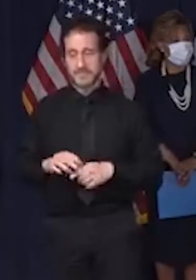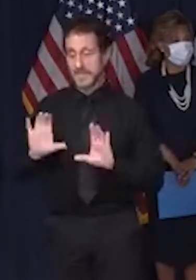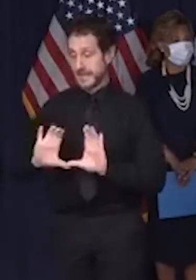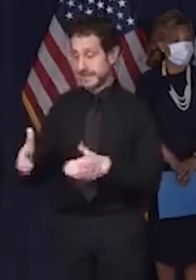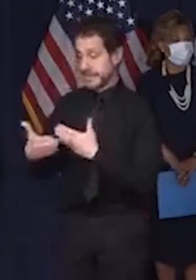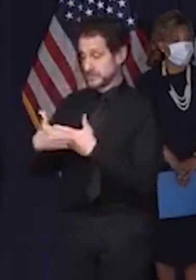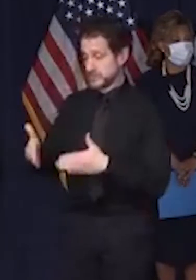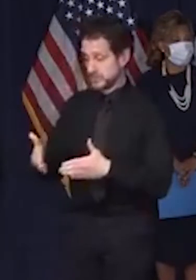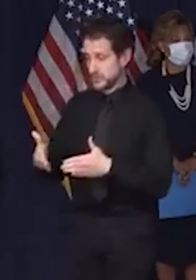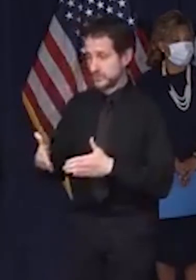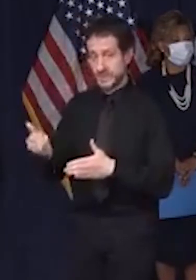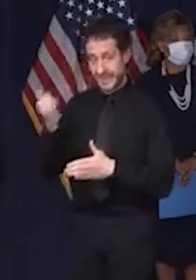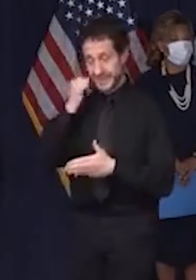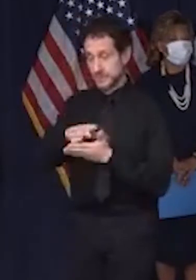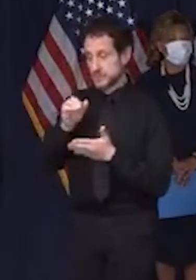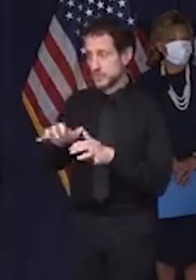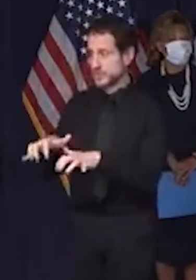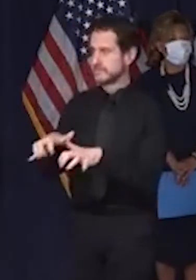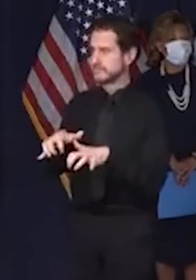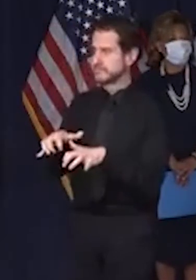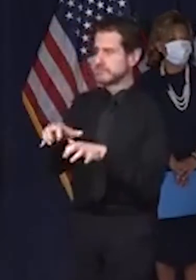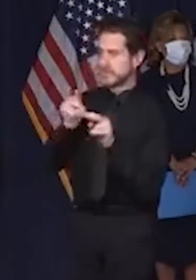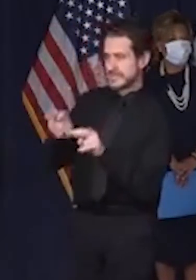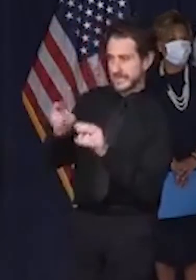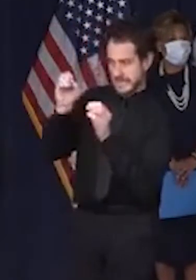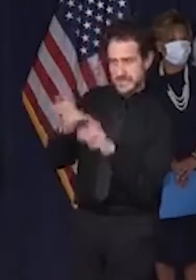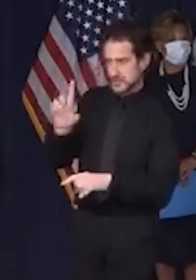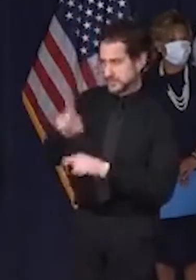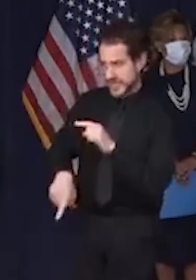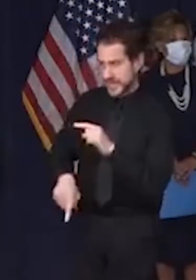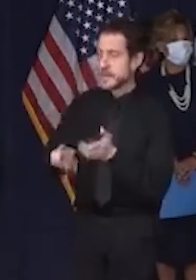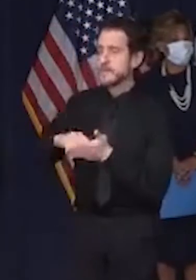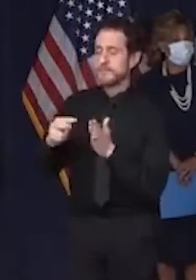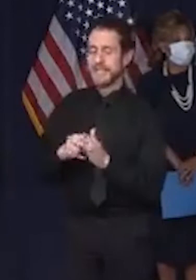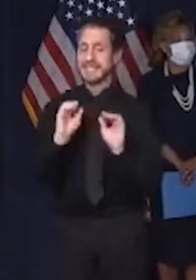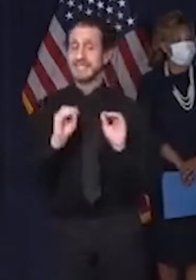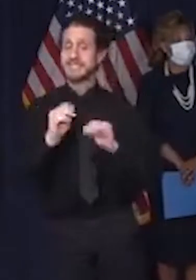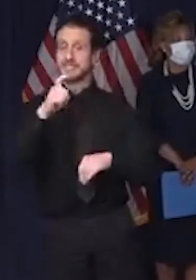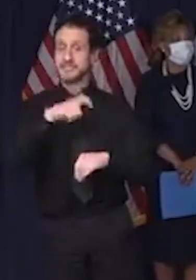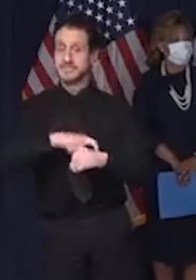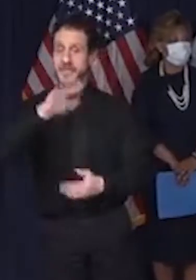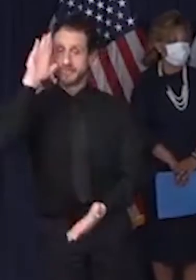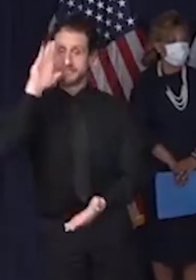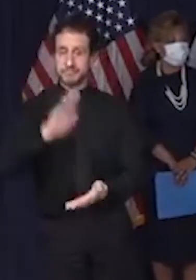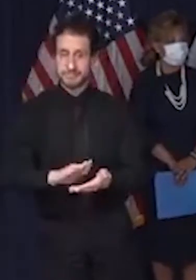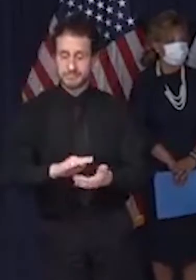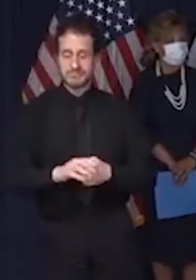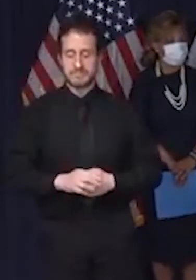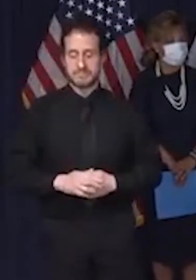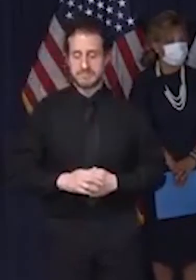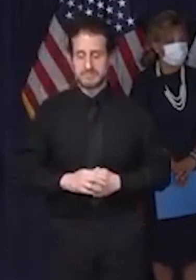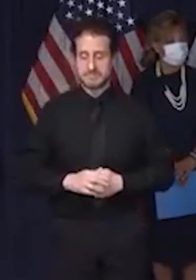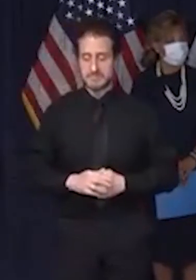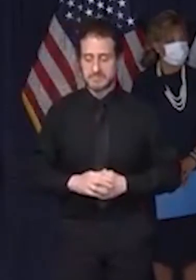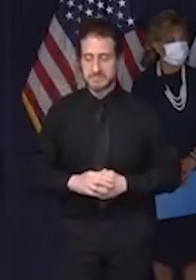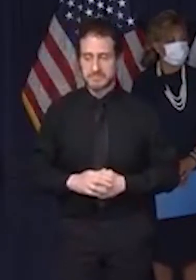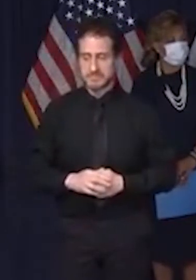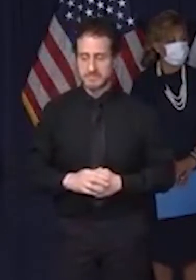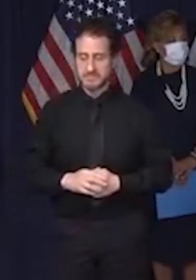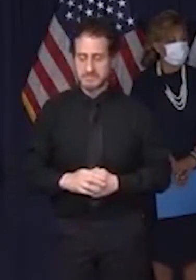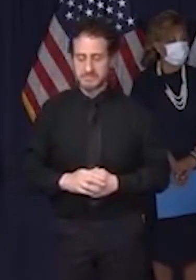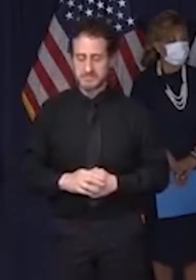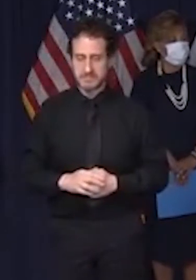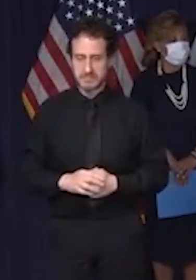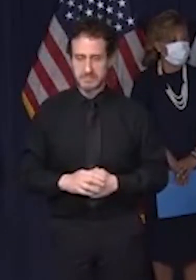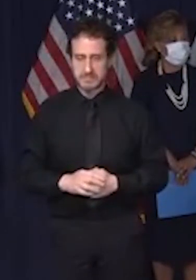time also risks a drop in instructional time, an extended window in which students can potentially experience